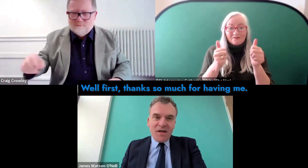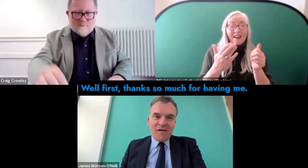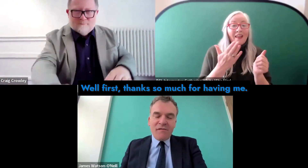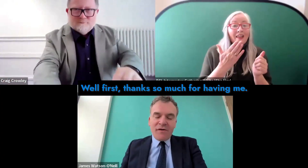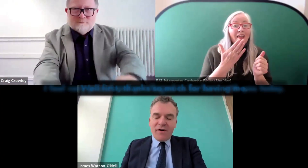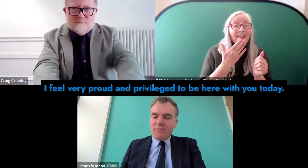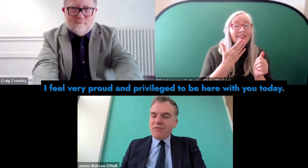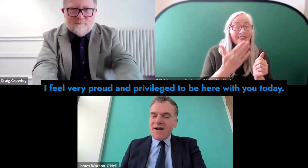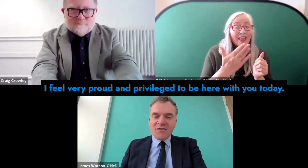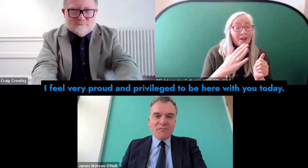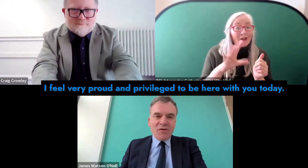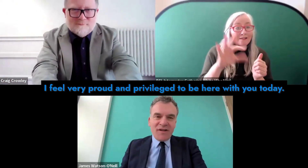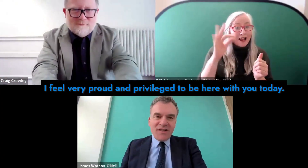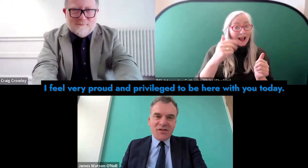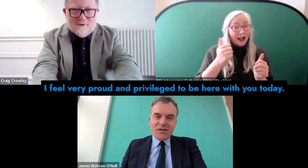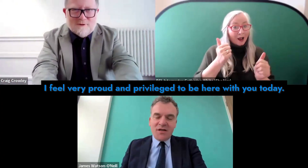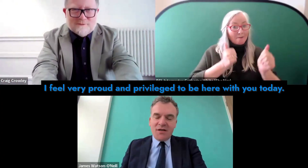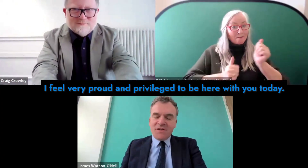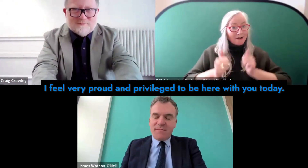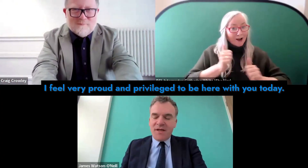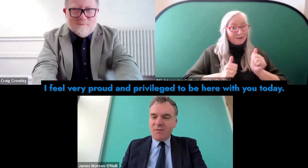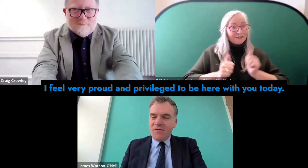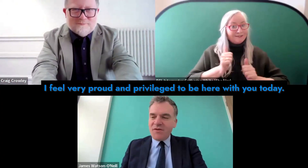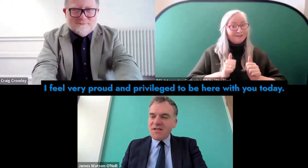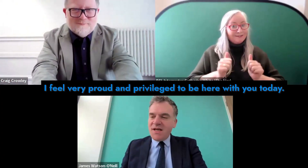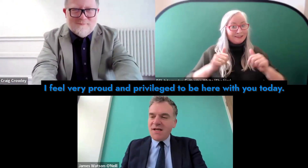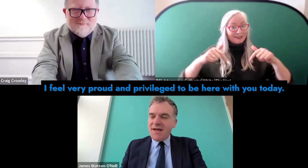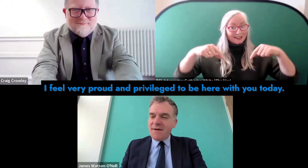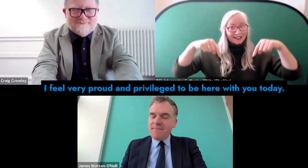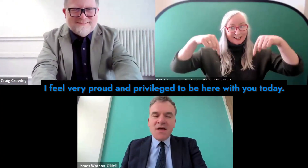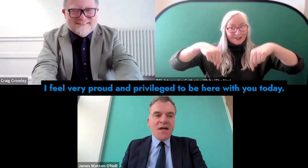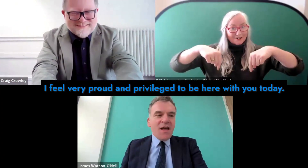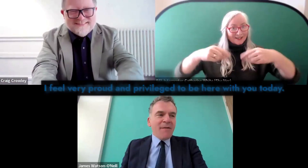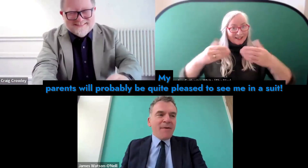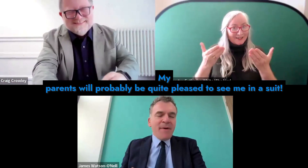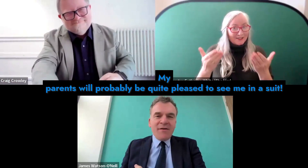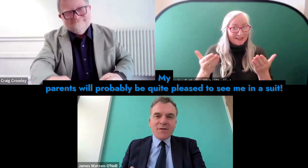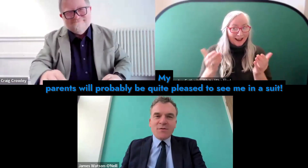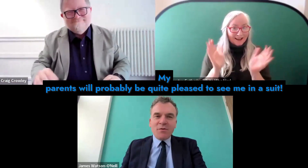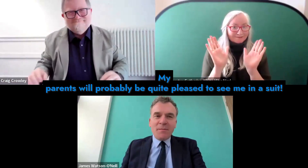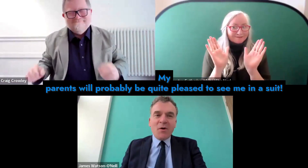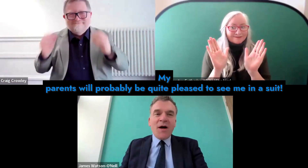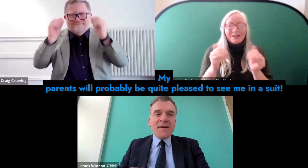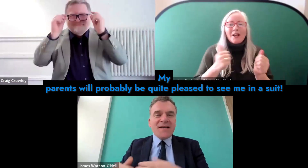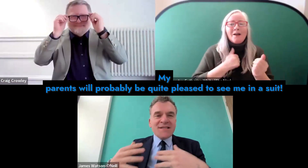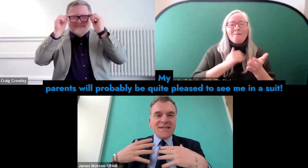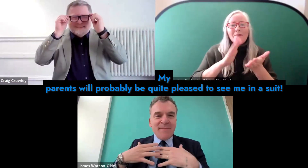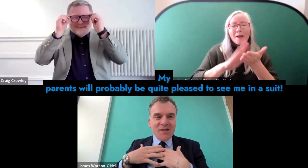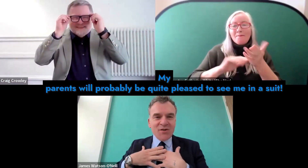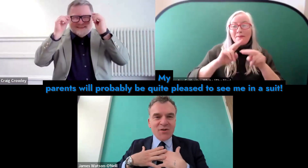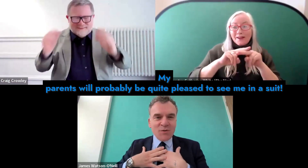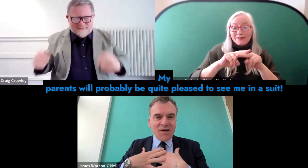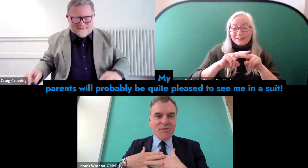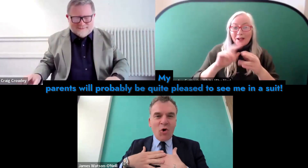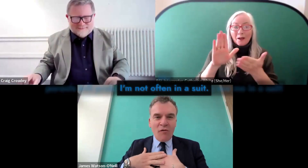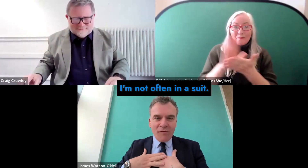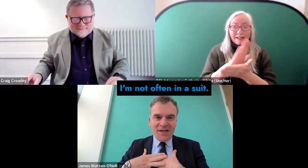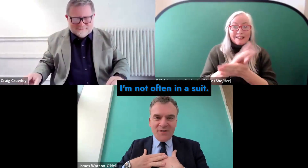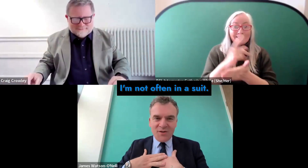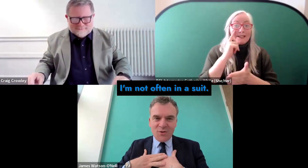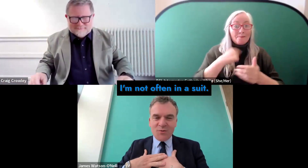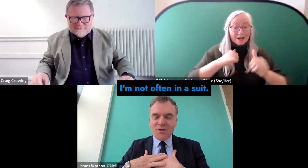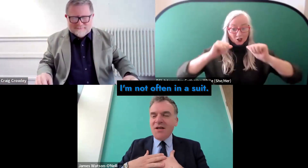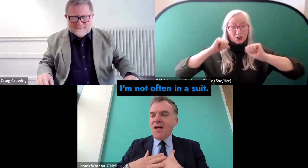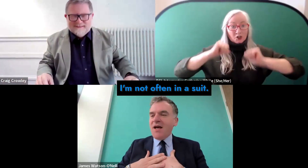thanks so much for having me. I feel very proud and privileged to be here with you today. My parents will probably be quite pleased to see me in a suit. I'm